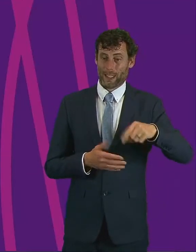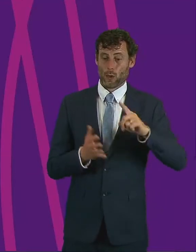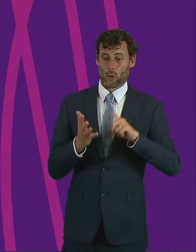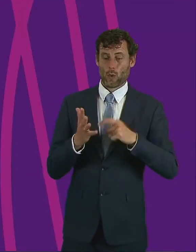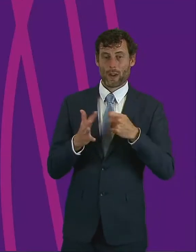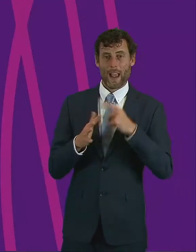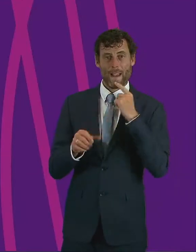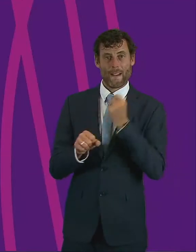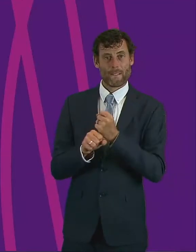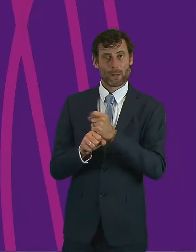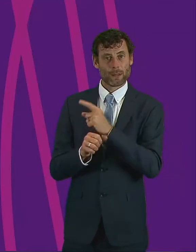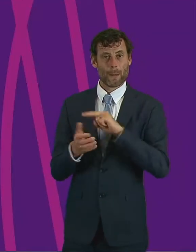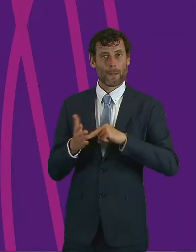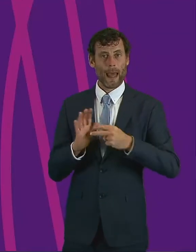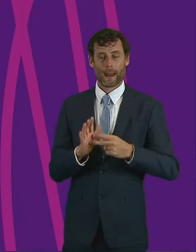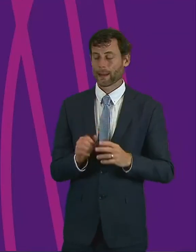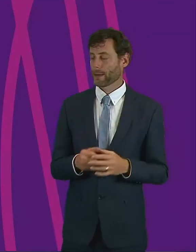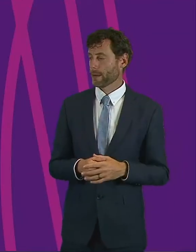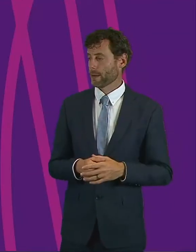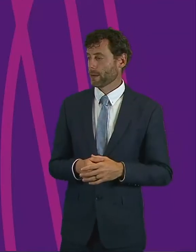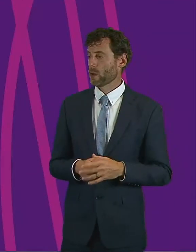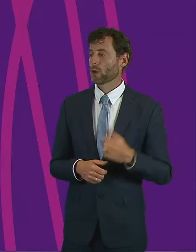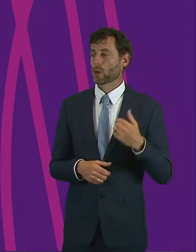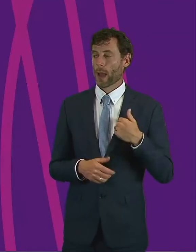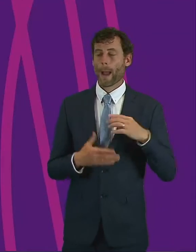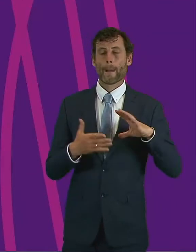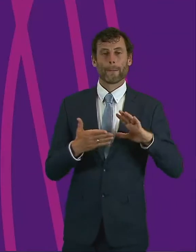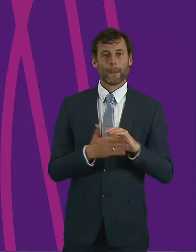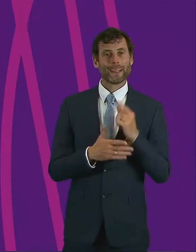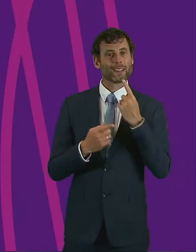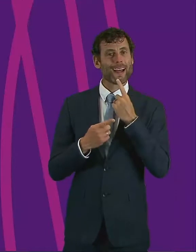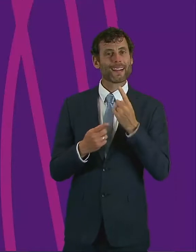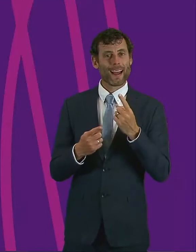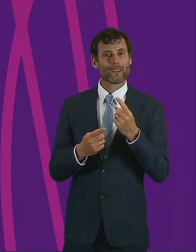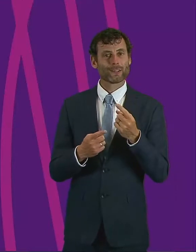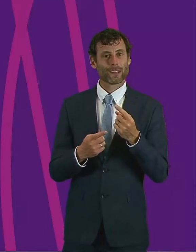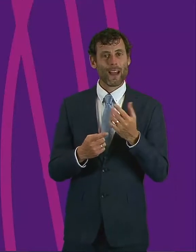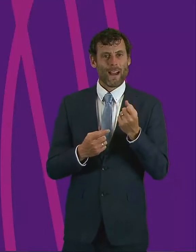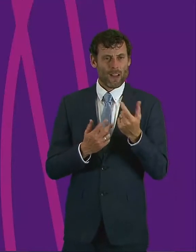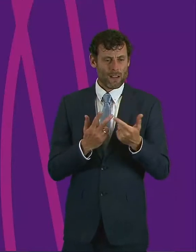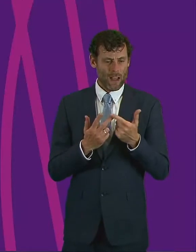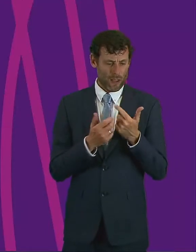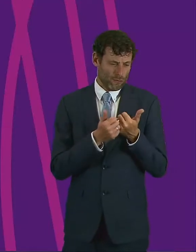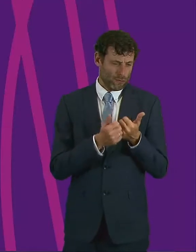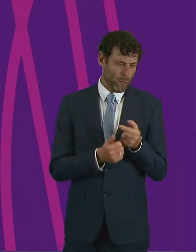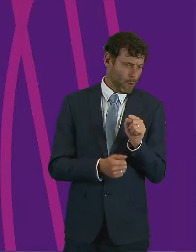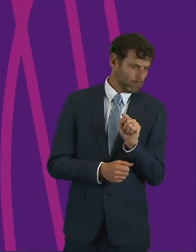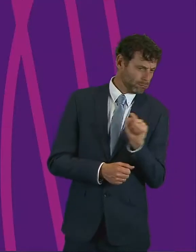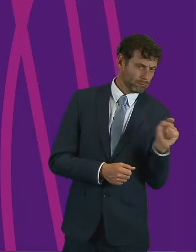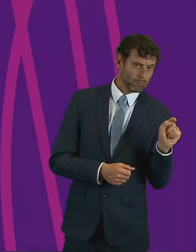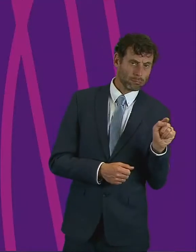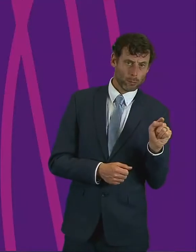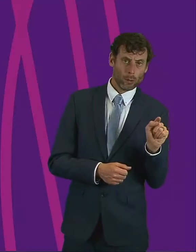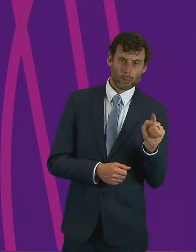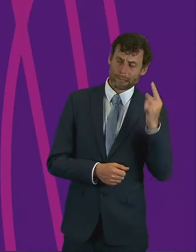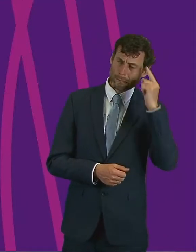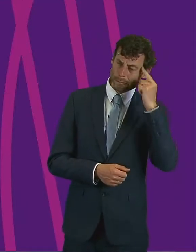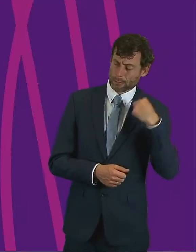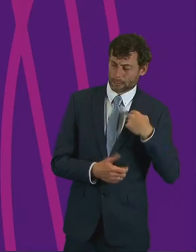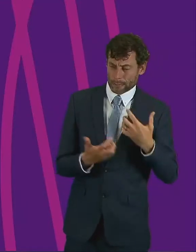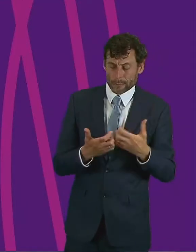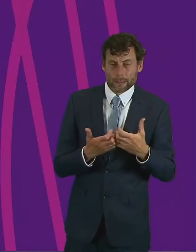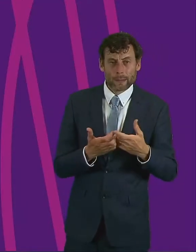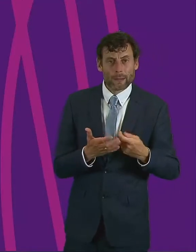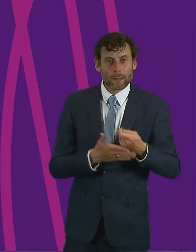government's policy. I'm pleased, therefore, to also announce today further targeted support for those who may be most concerned